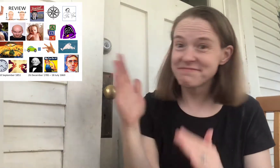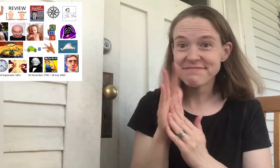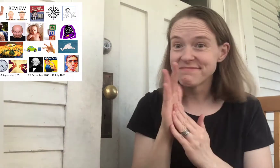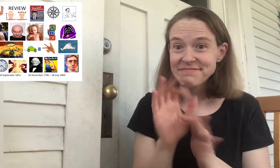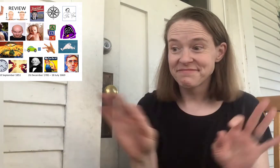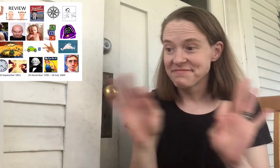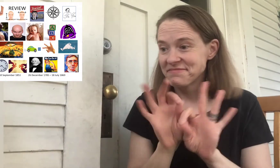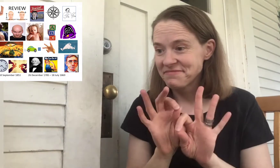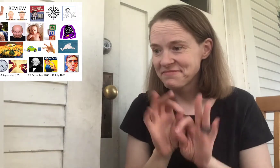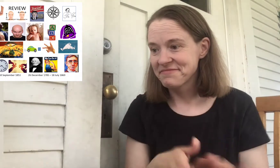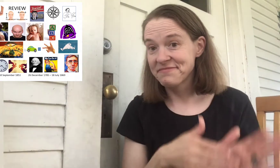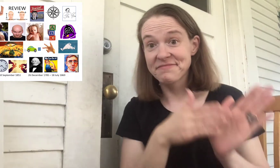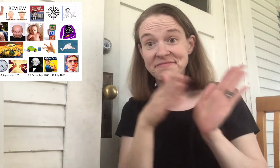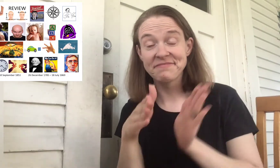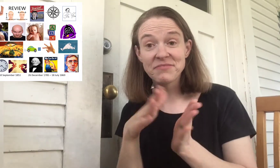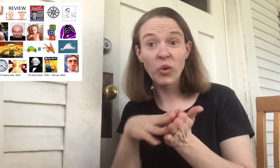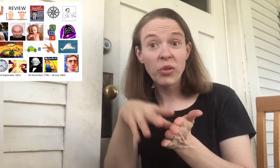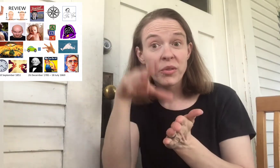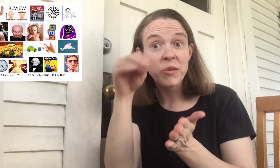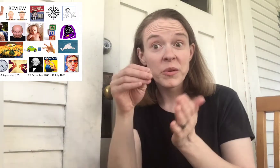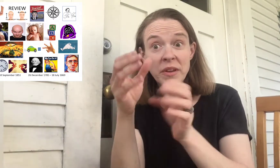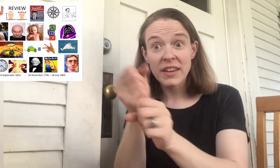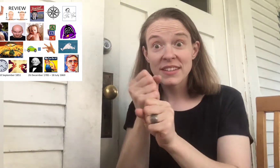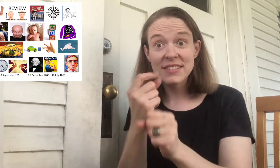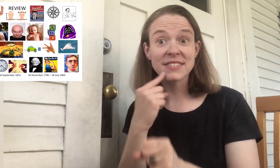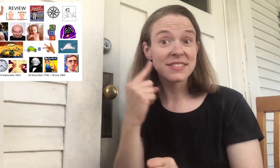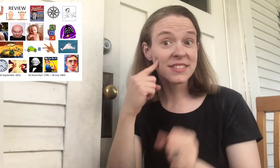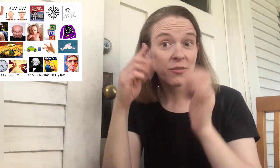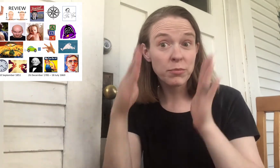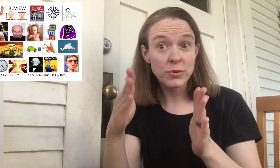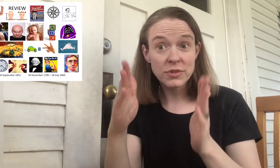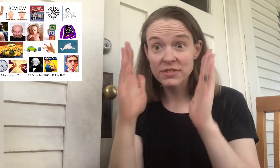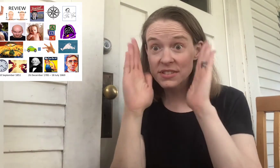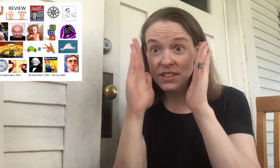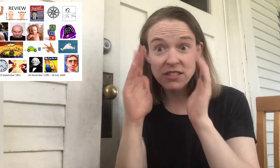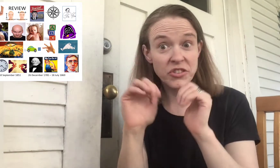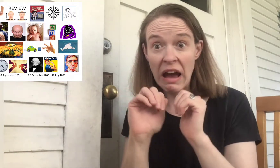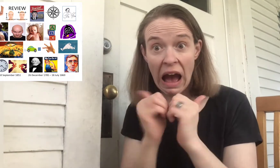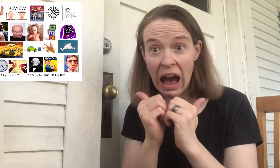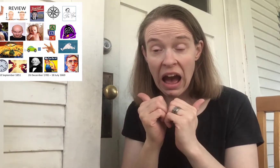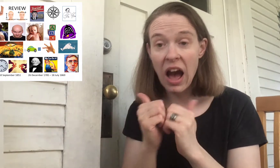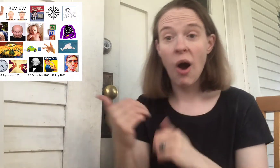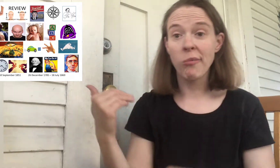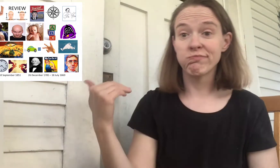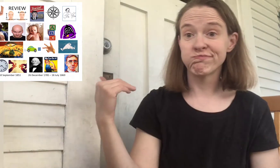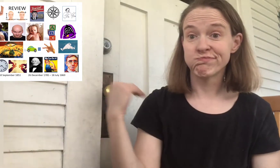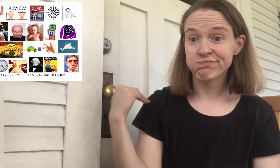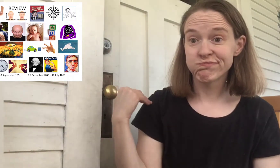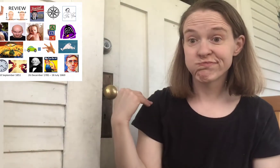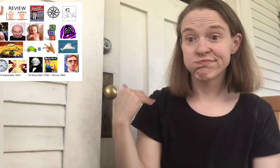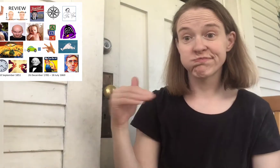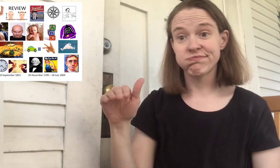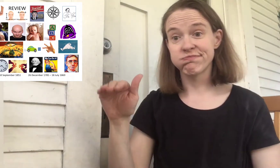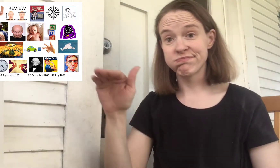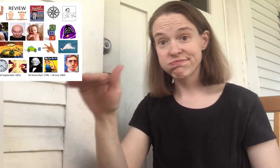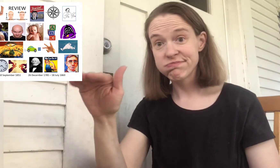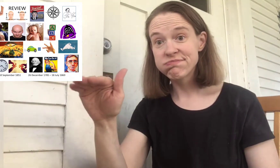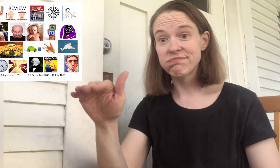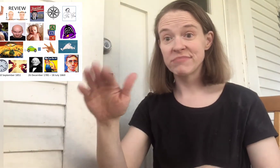to think with your eyes, and that's of utmost importance. You've learned that you get a deaf person's attention by tapping them on the